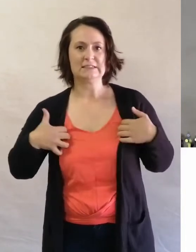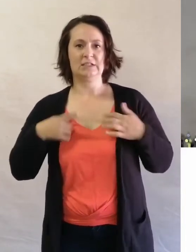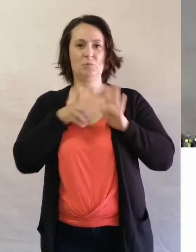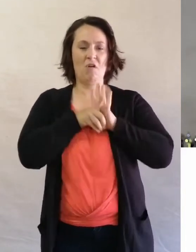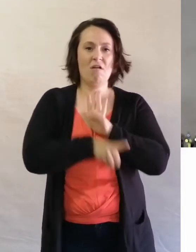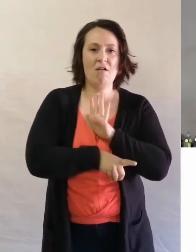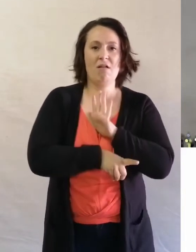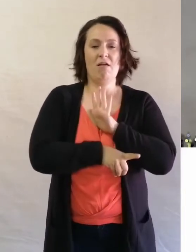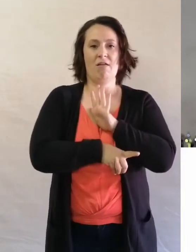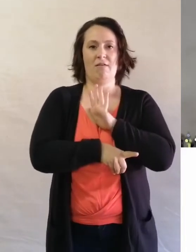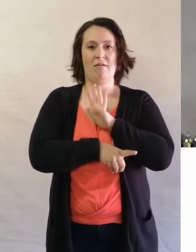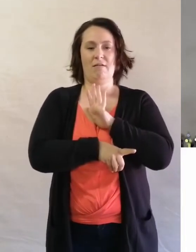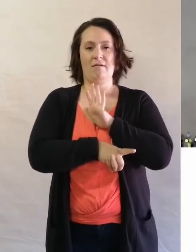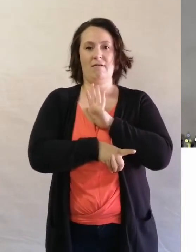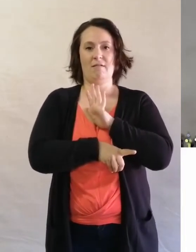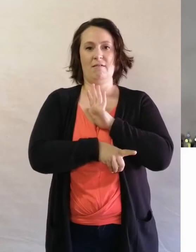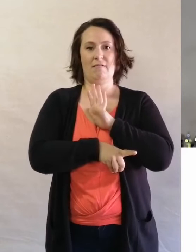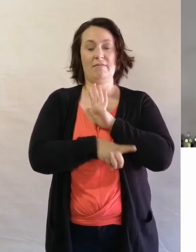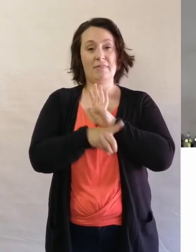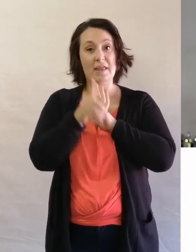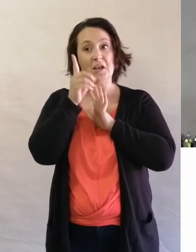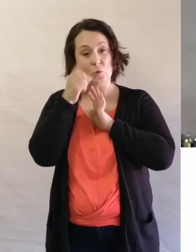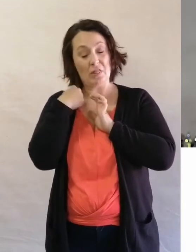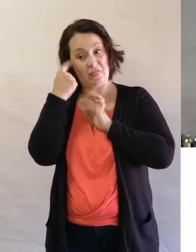depression, and then as a man thinketh,